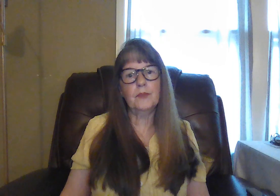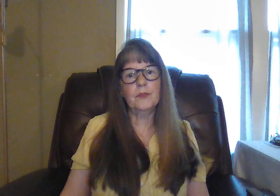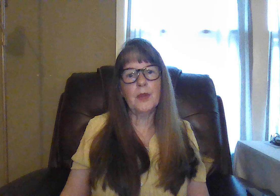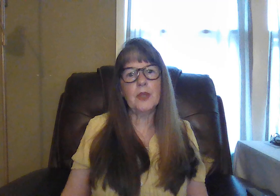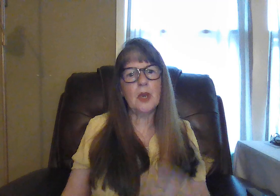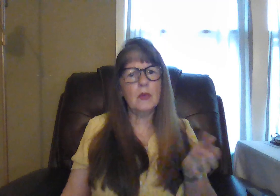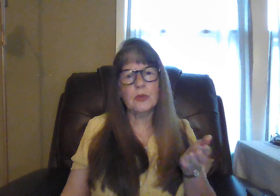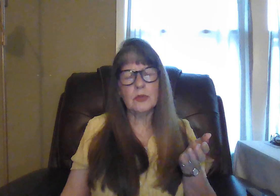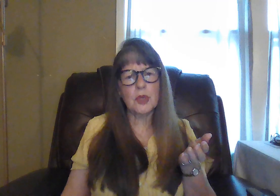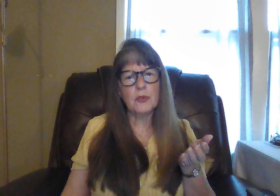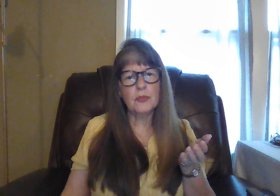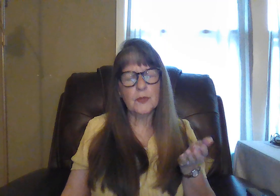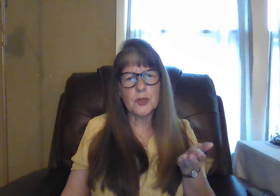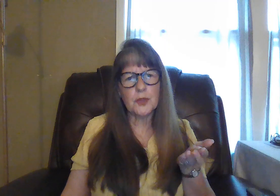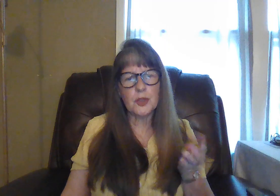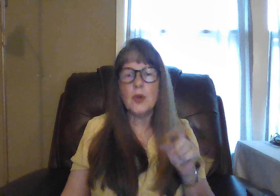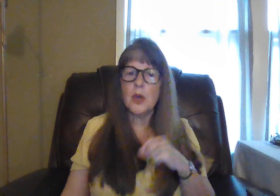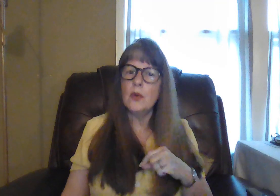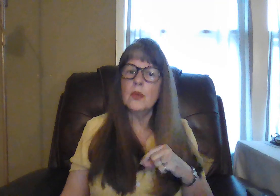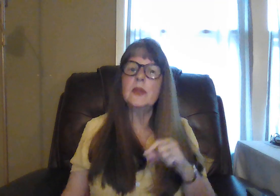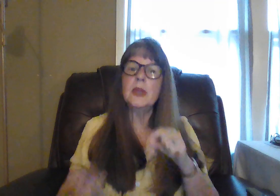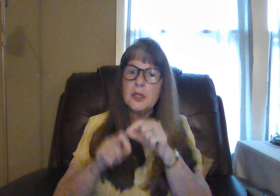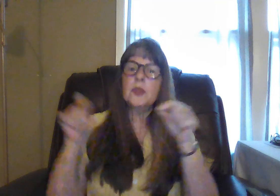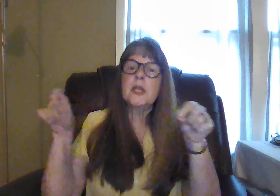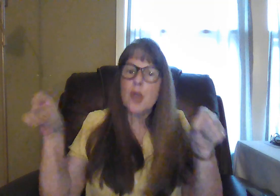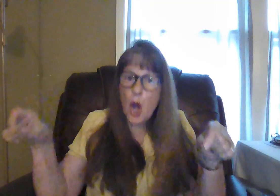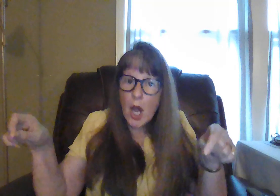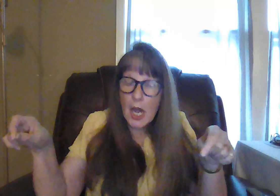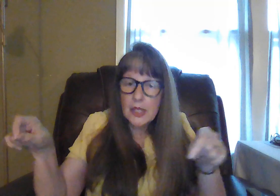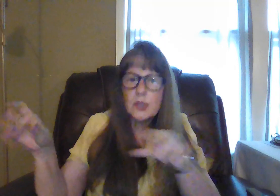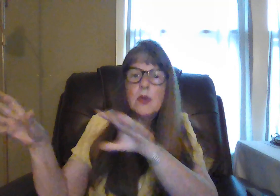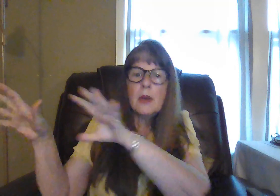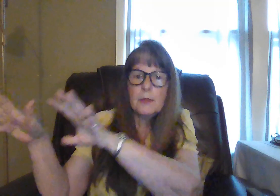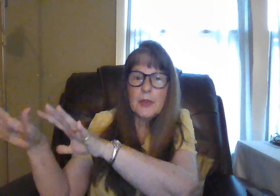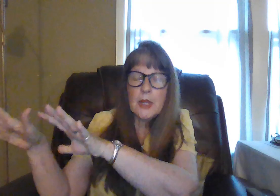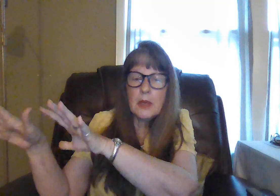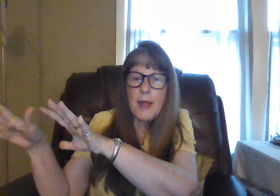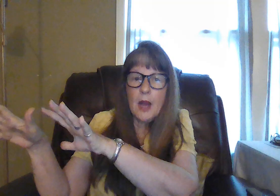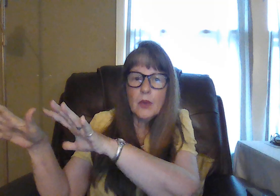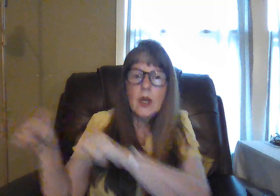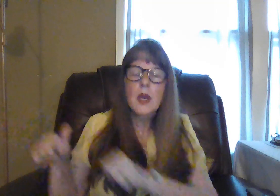and I'm thinking, "Oh, there's no refrigeration." Oh no, the electricity's on, so it'll power,